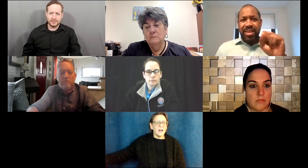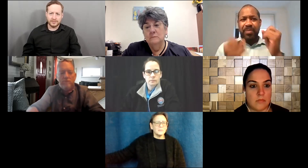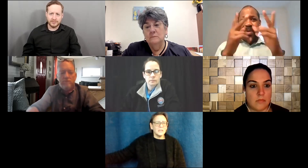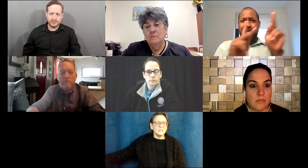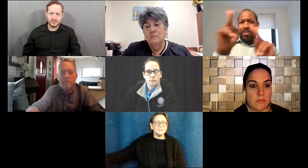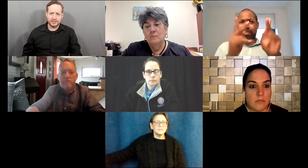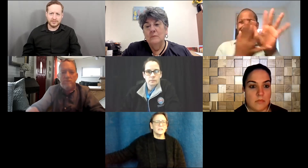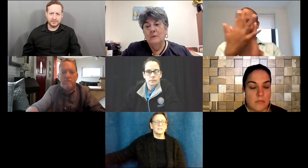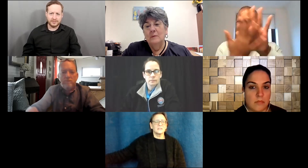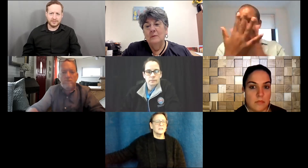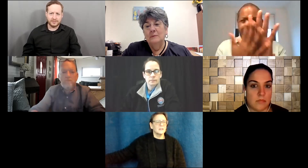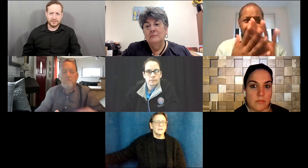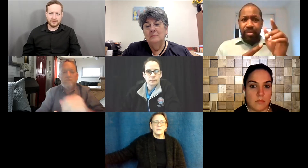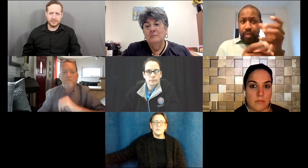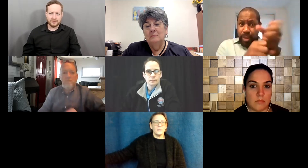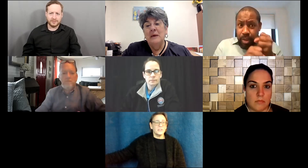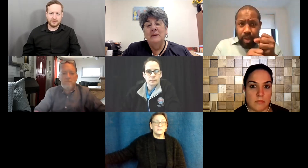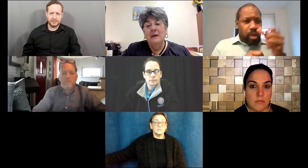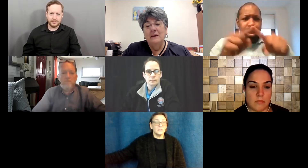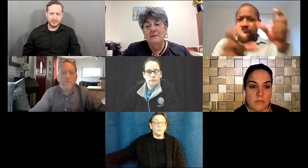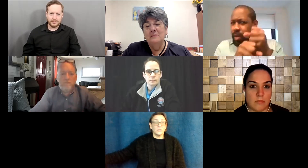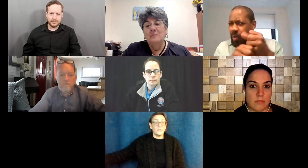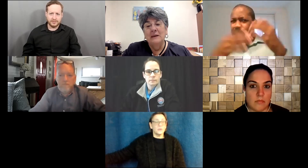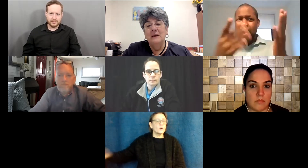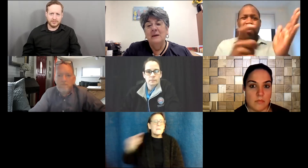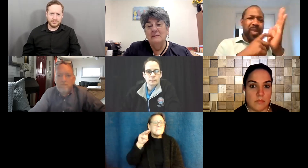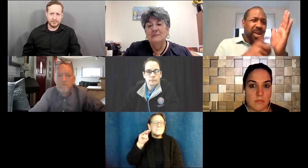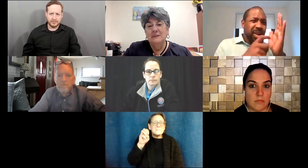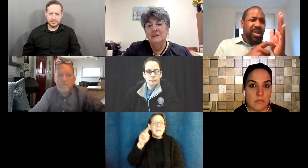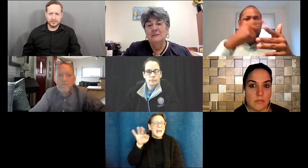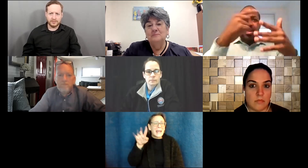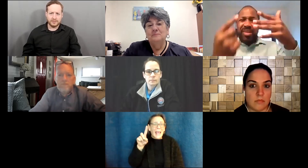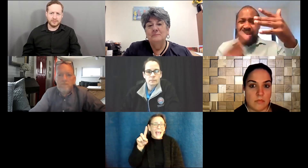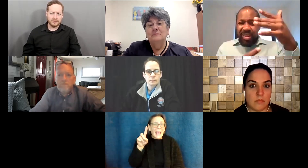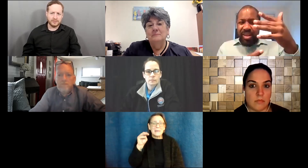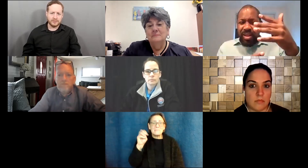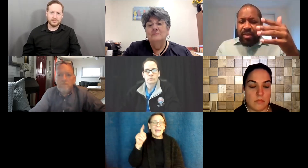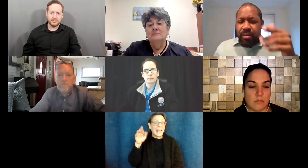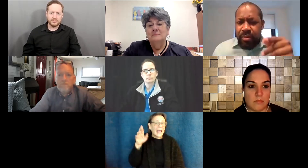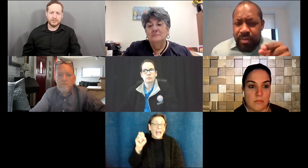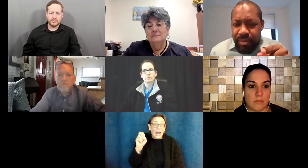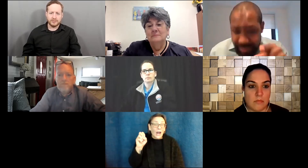COVID documents and people. Medicaid, Yeah, Medicaid, yeah.